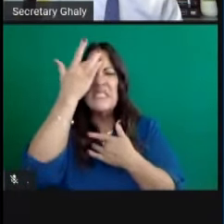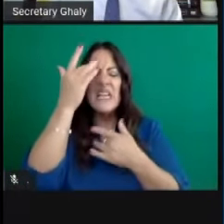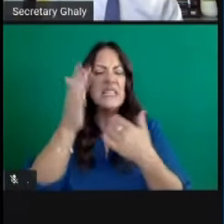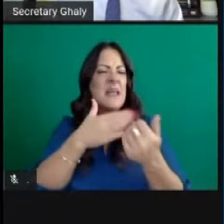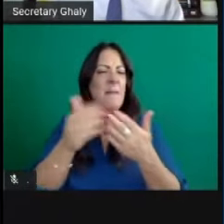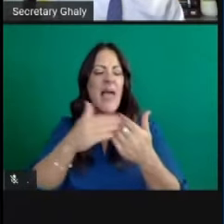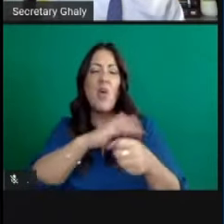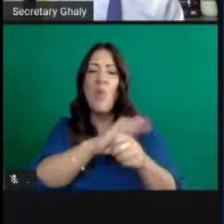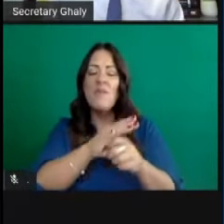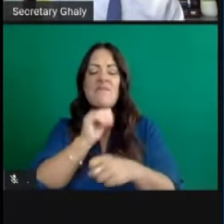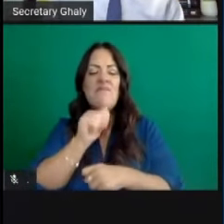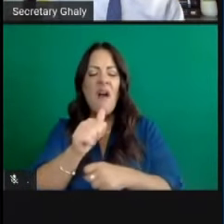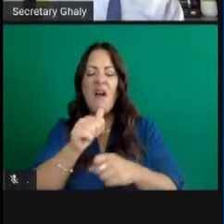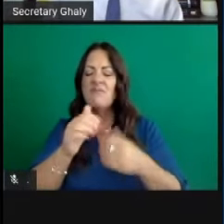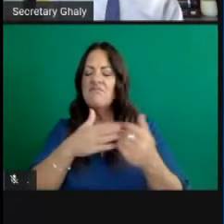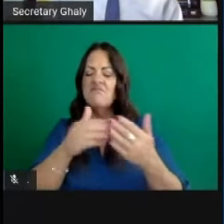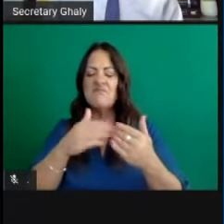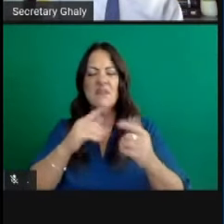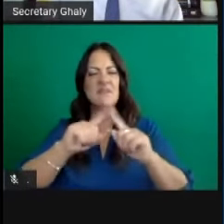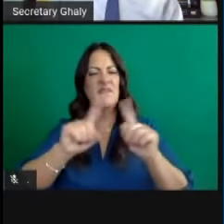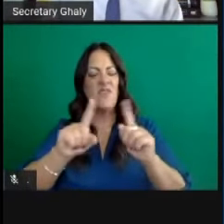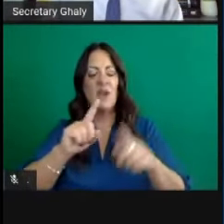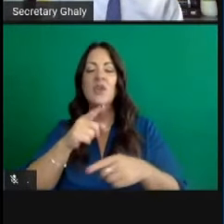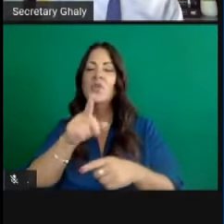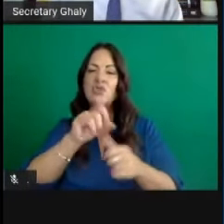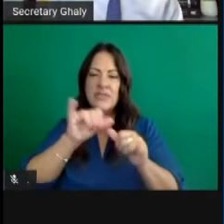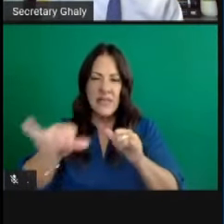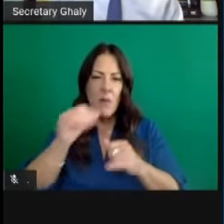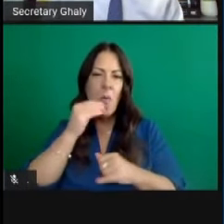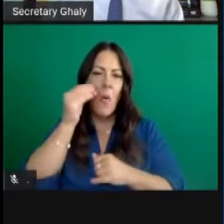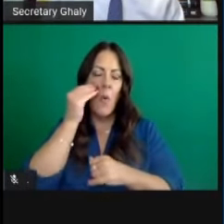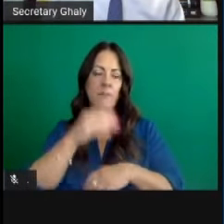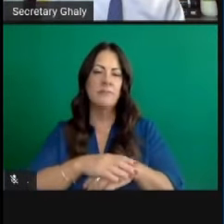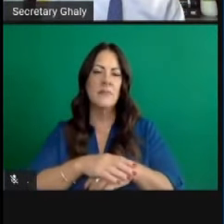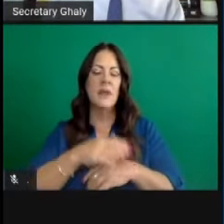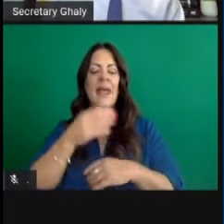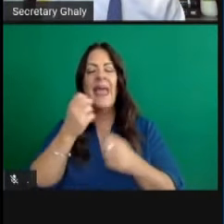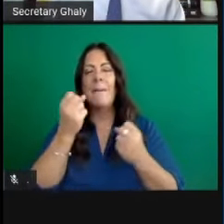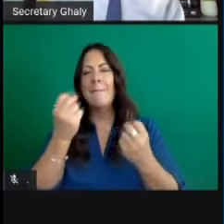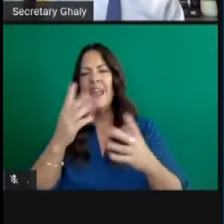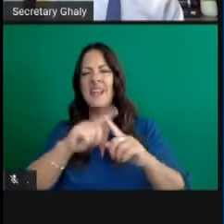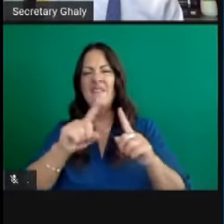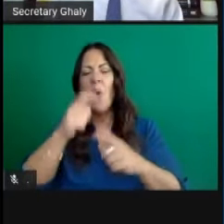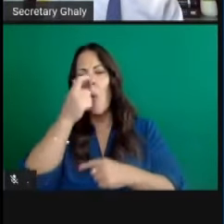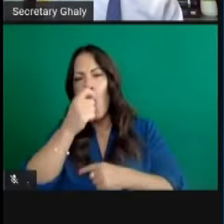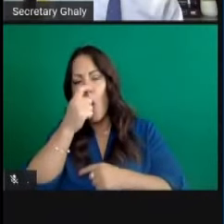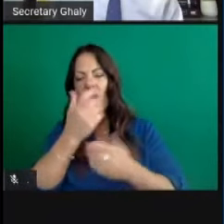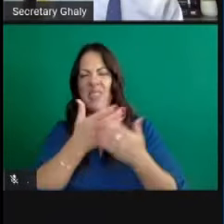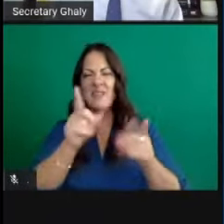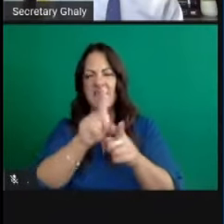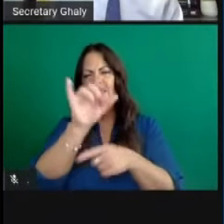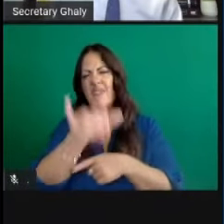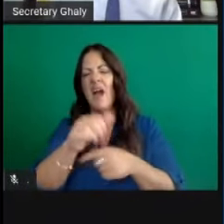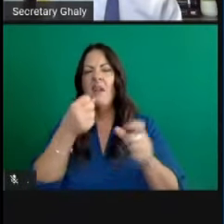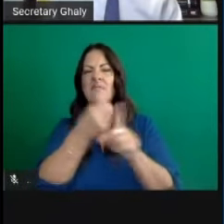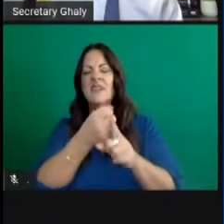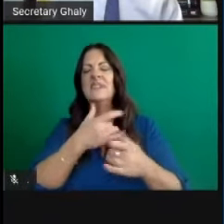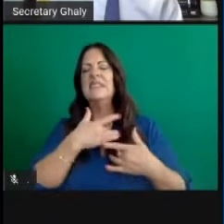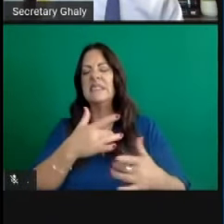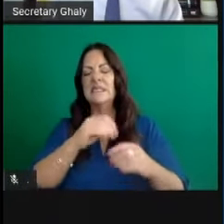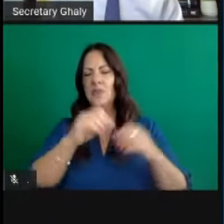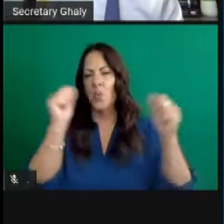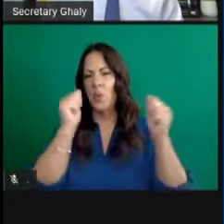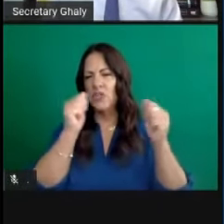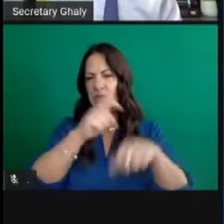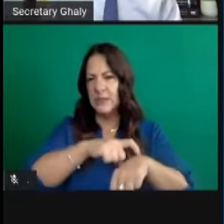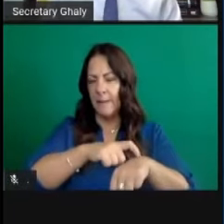keep not just transmission of COVID down, but all of the respiratory illnesses that we usually see during the winter.